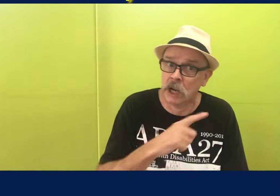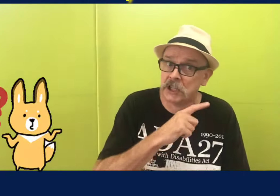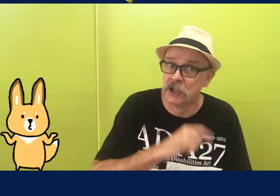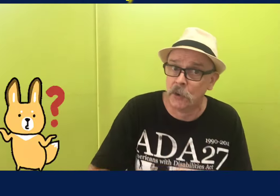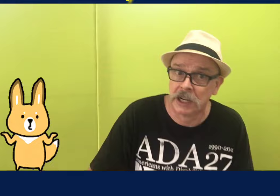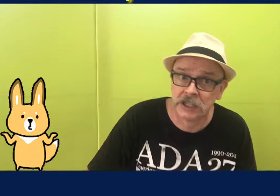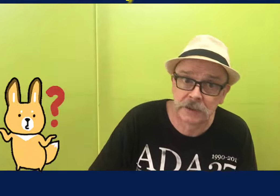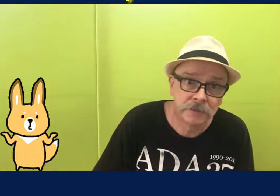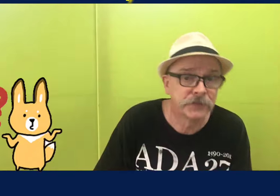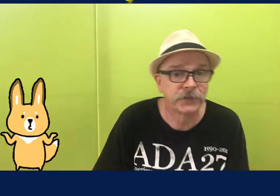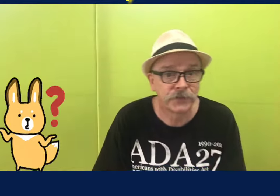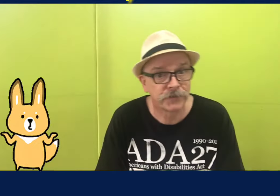do you want?